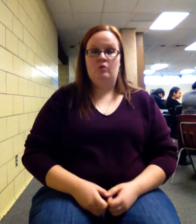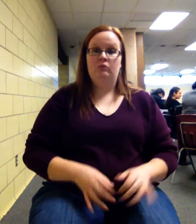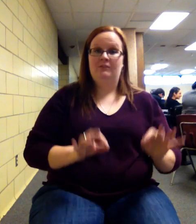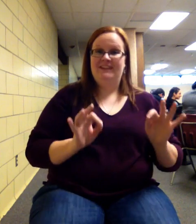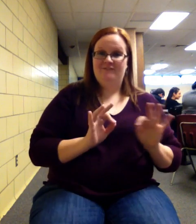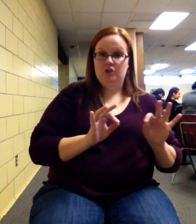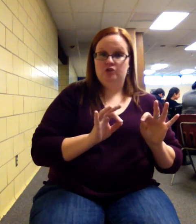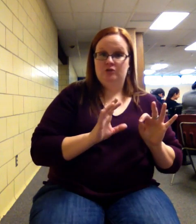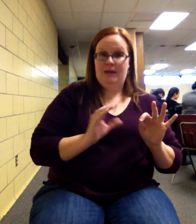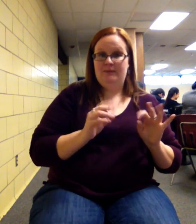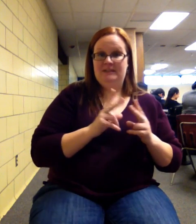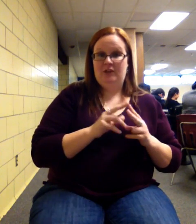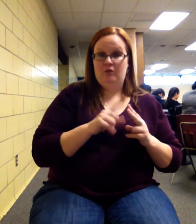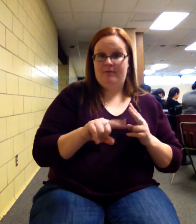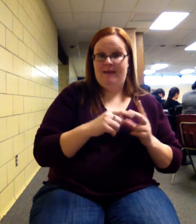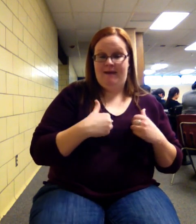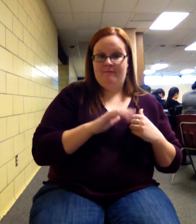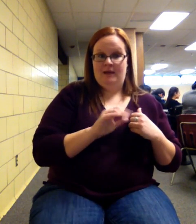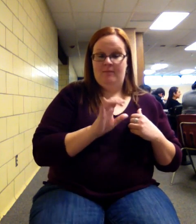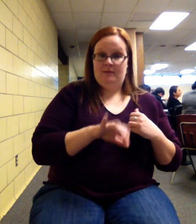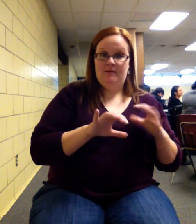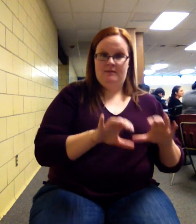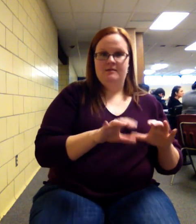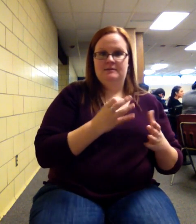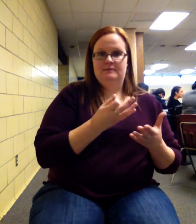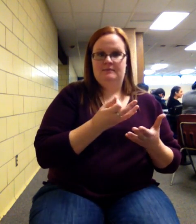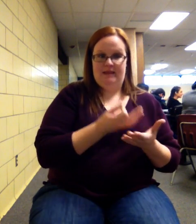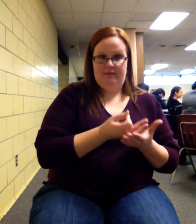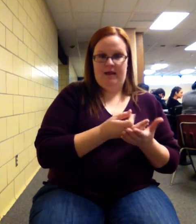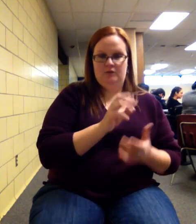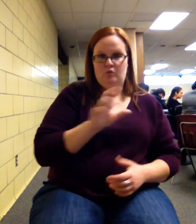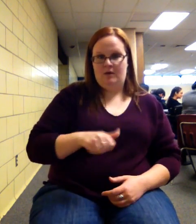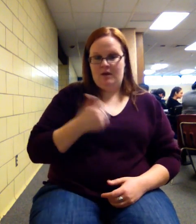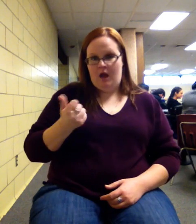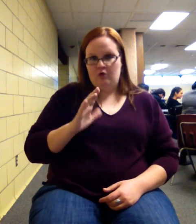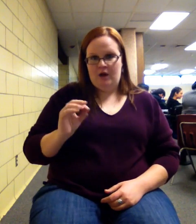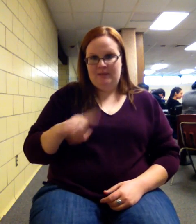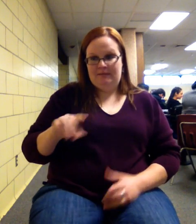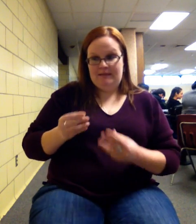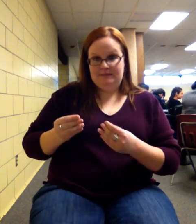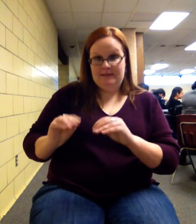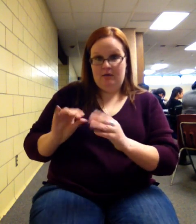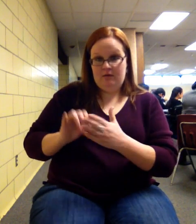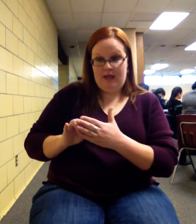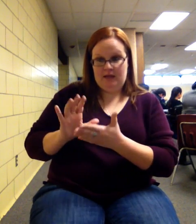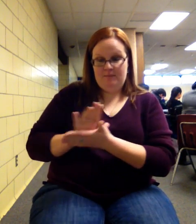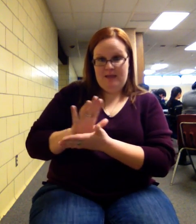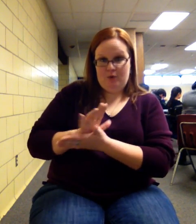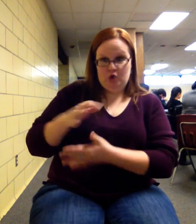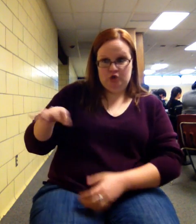either they have a division that will do the financing, or they have another company that they sell that paper to, and then the